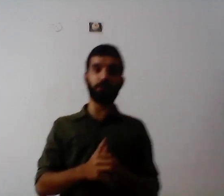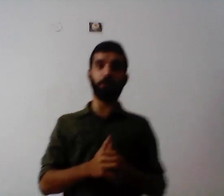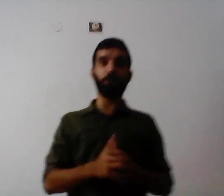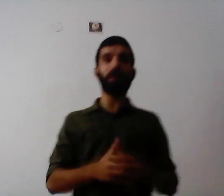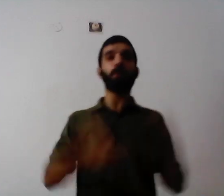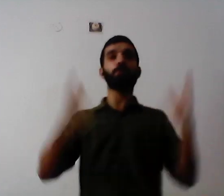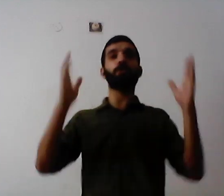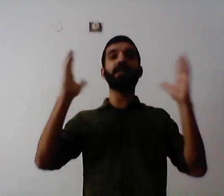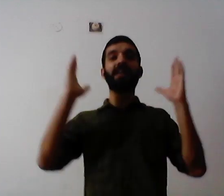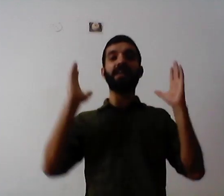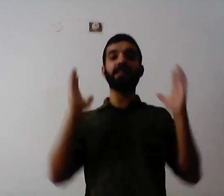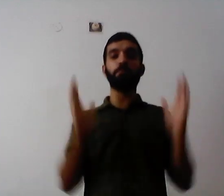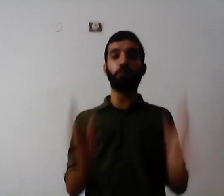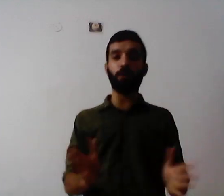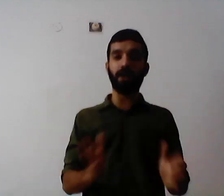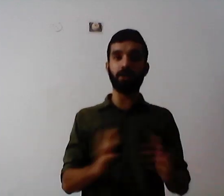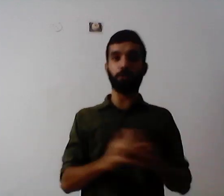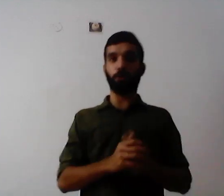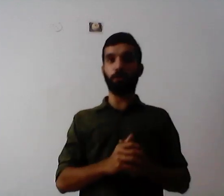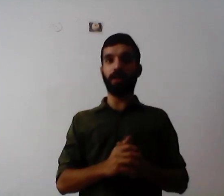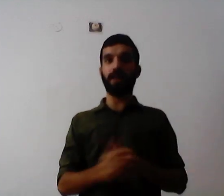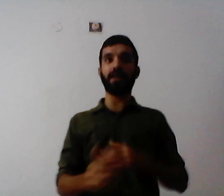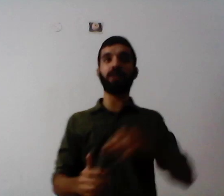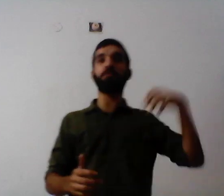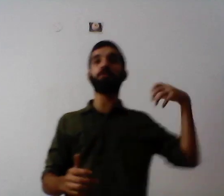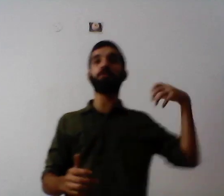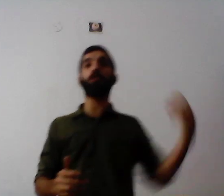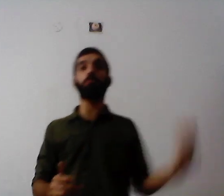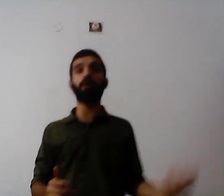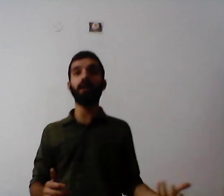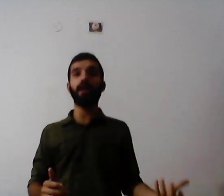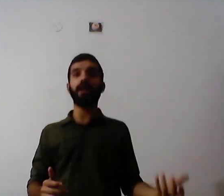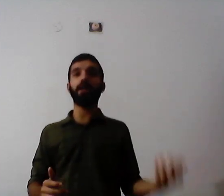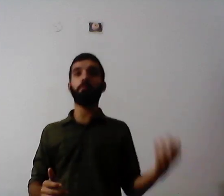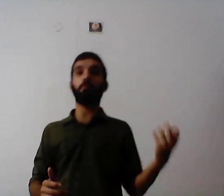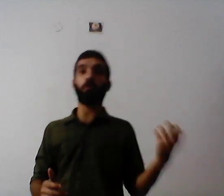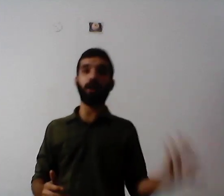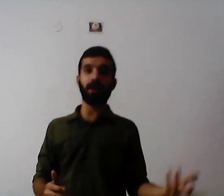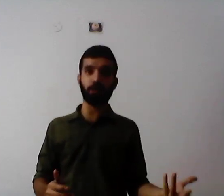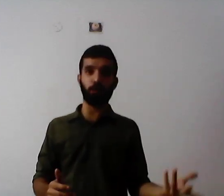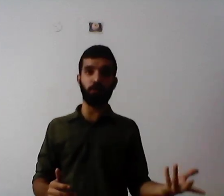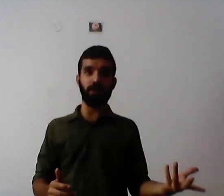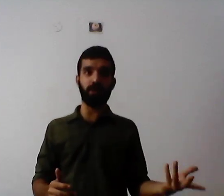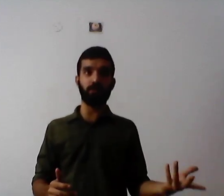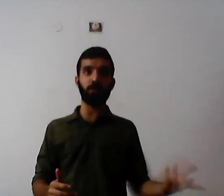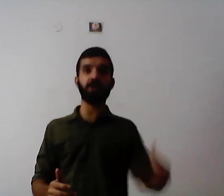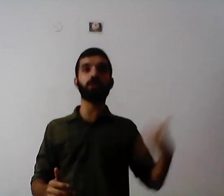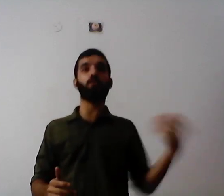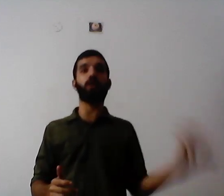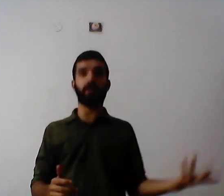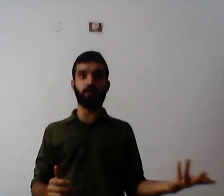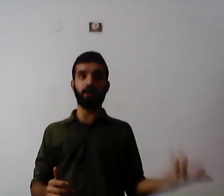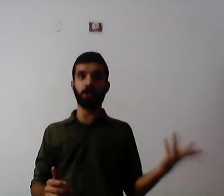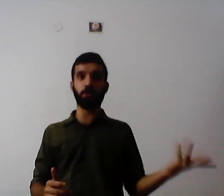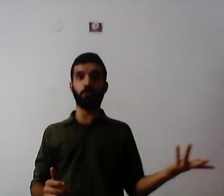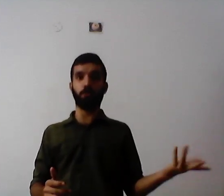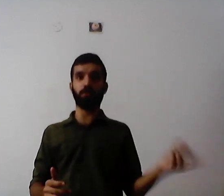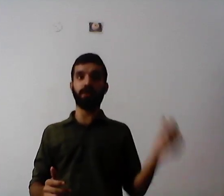solute, okay, that is a polar solute, and that will be soluble in a polar solvent, which is water, H2O. There is